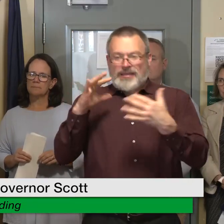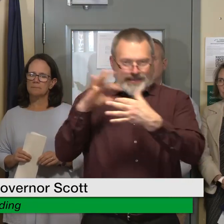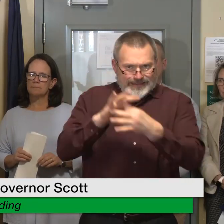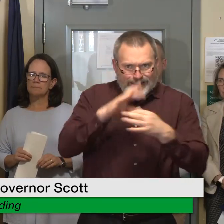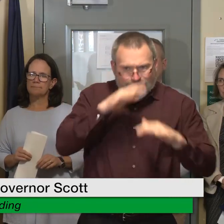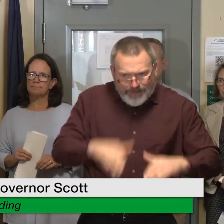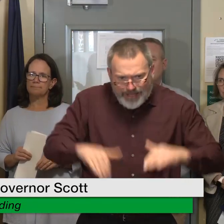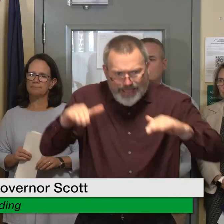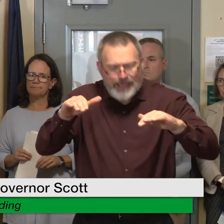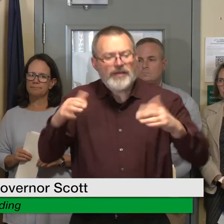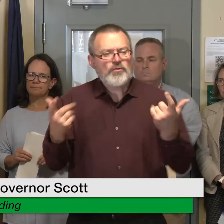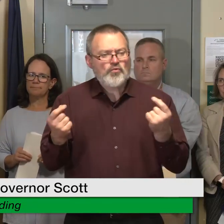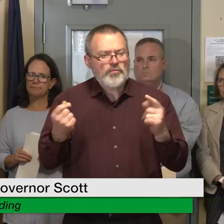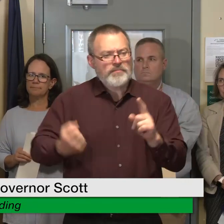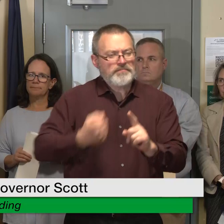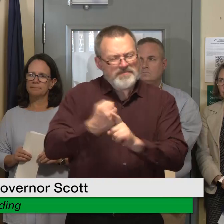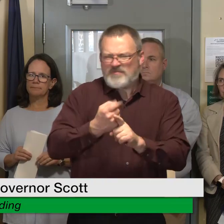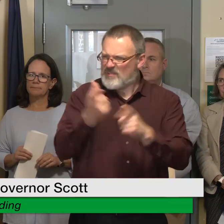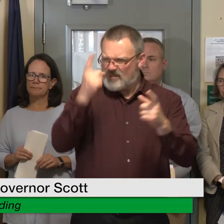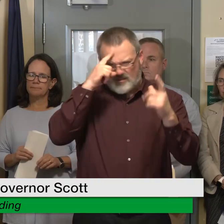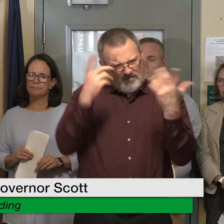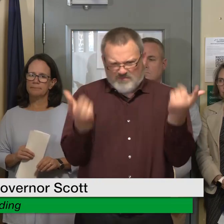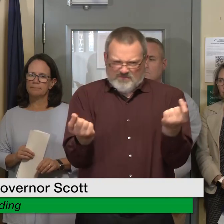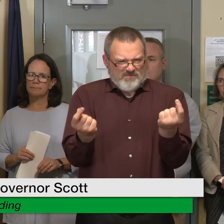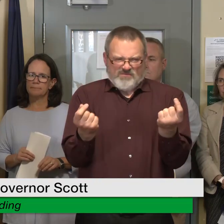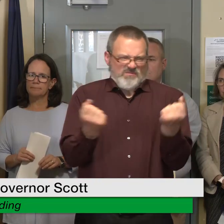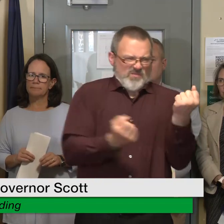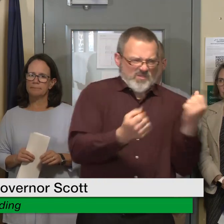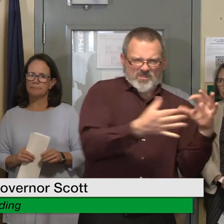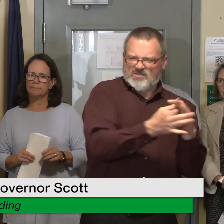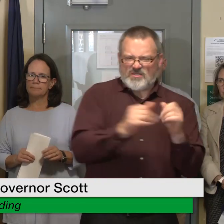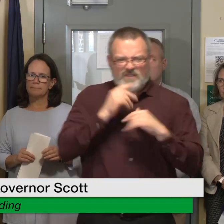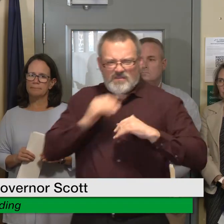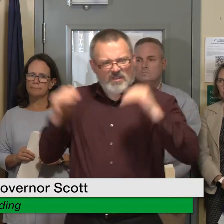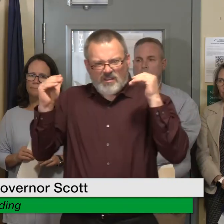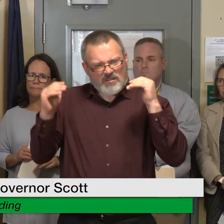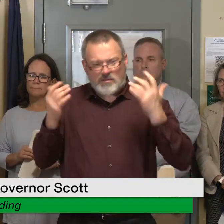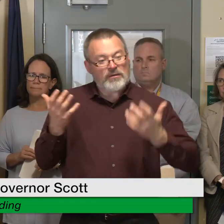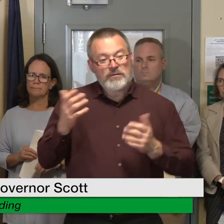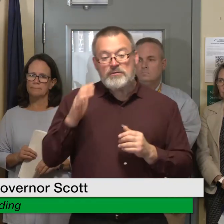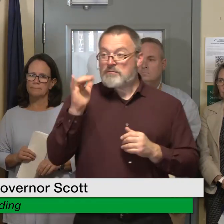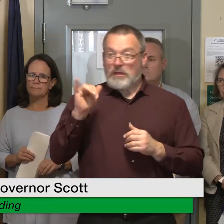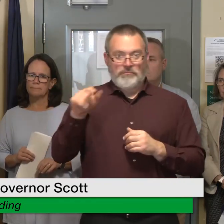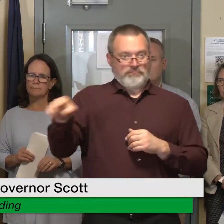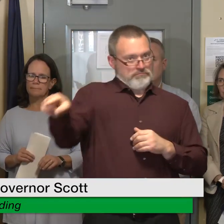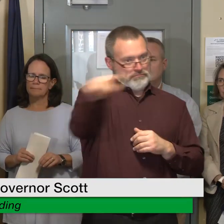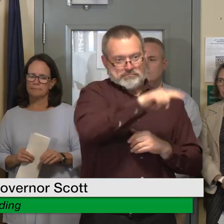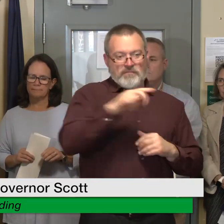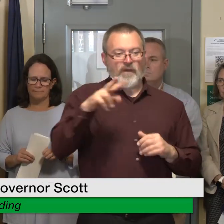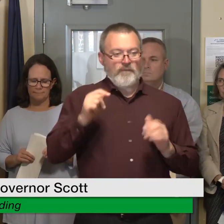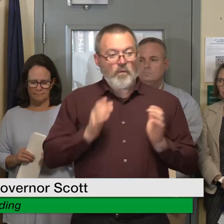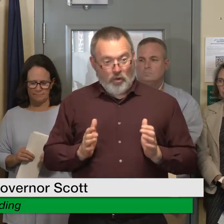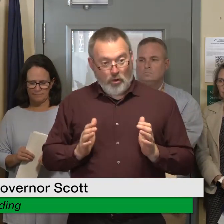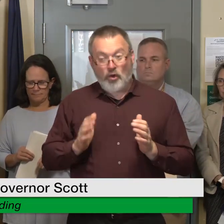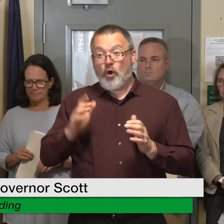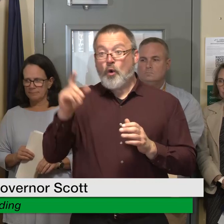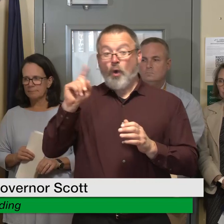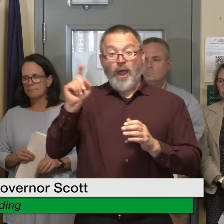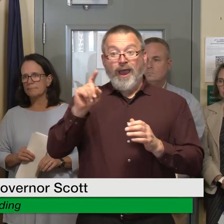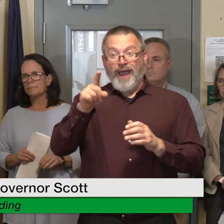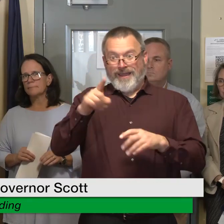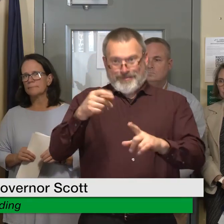intention is to provide financial support for Vermonters who were affected by the flooding. So with